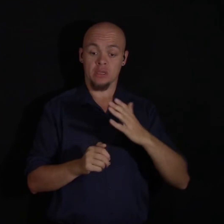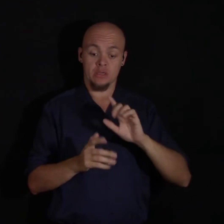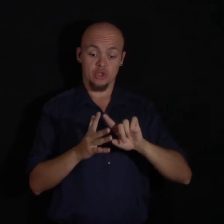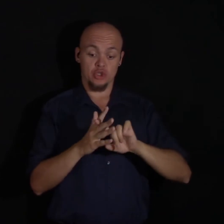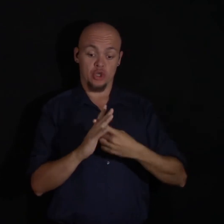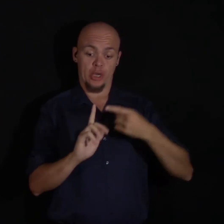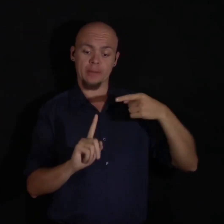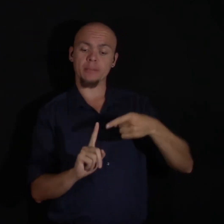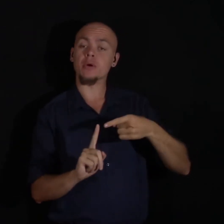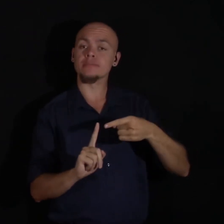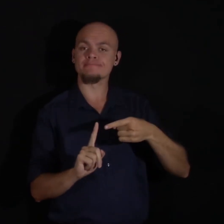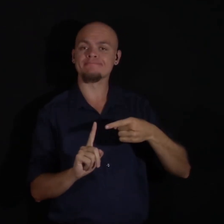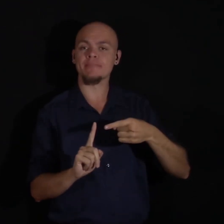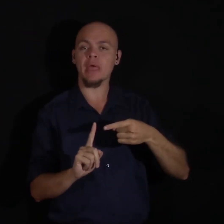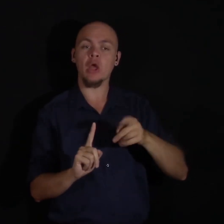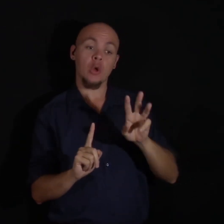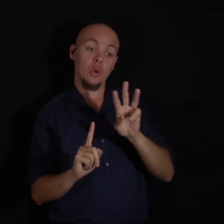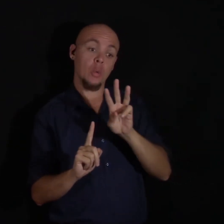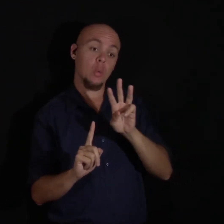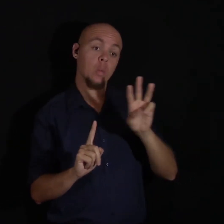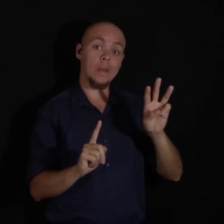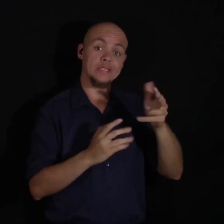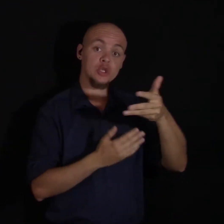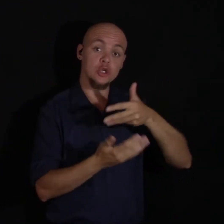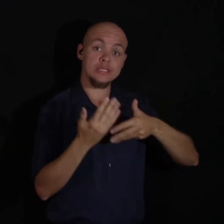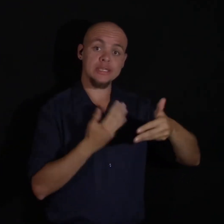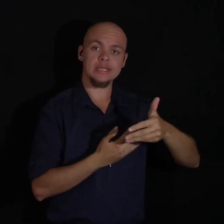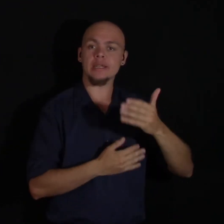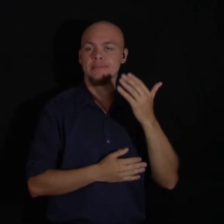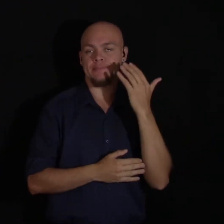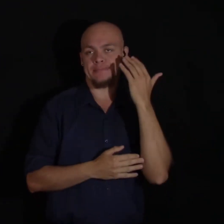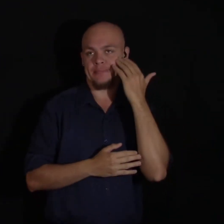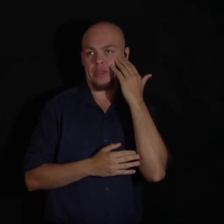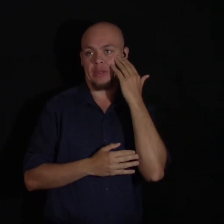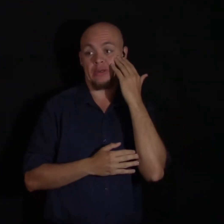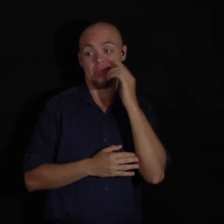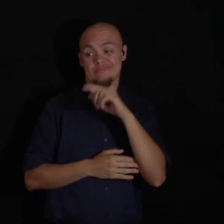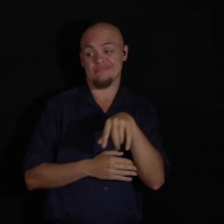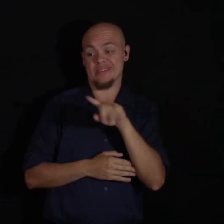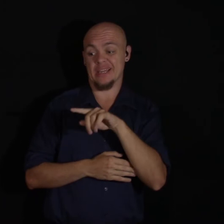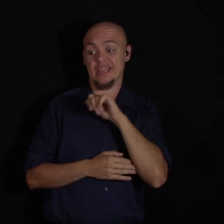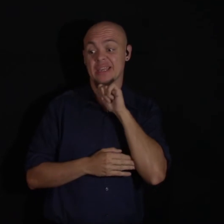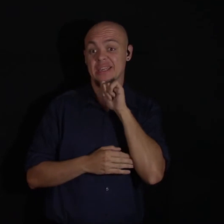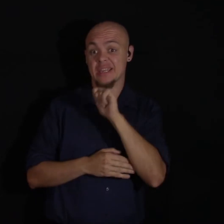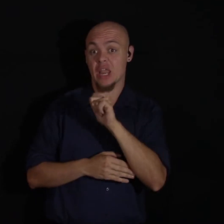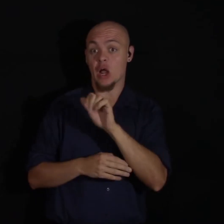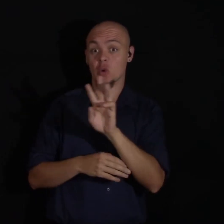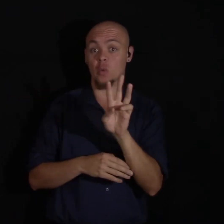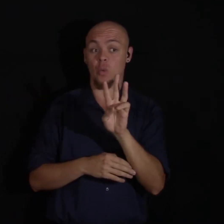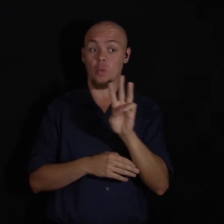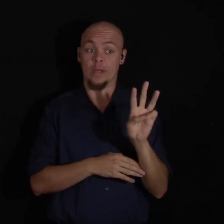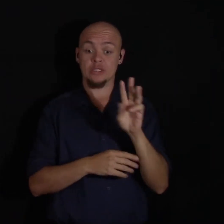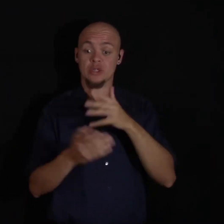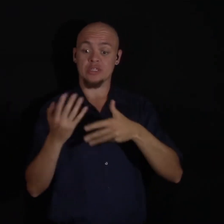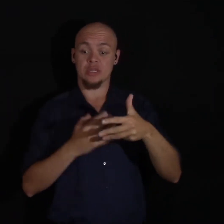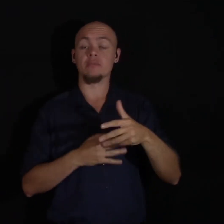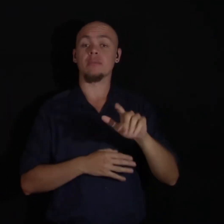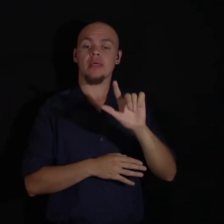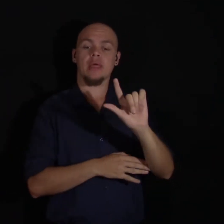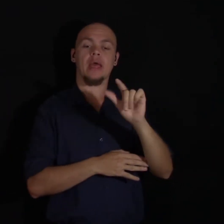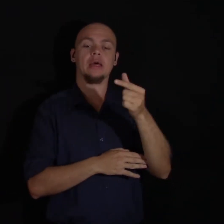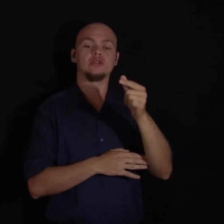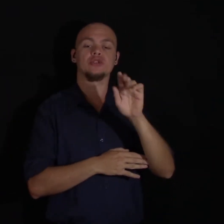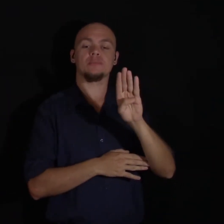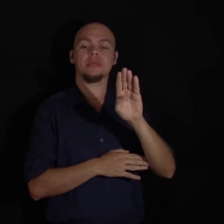Western societies, although certainly not in many non-Western societies, there is ever greater acceptance